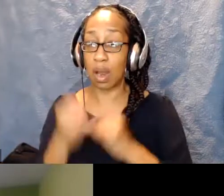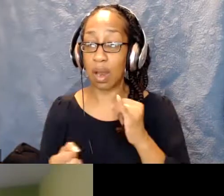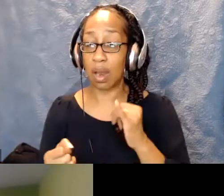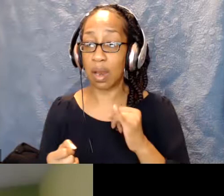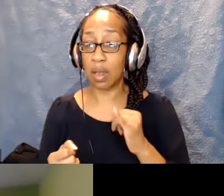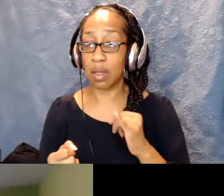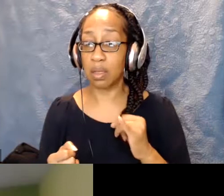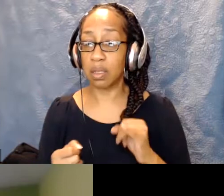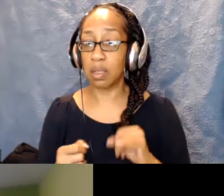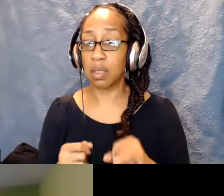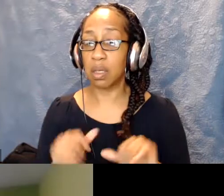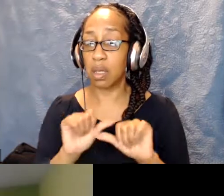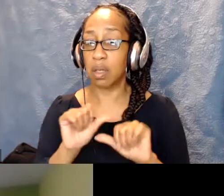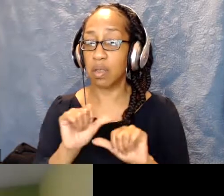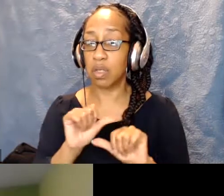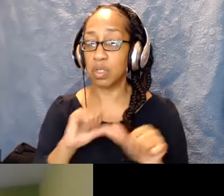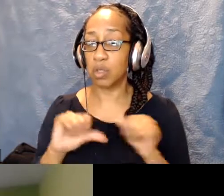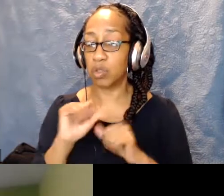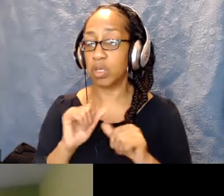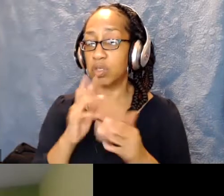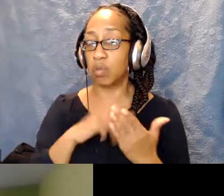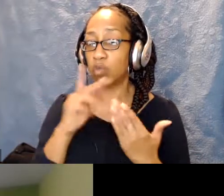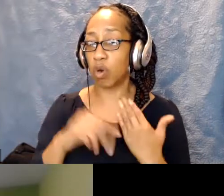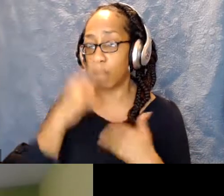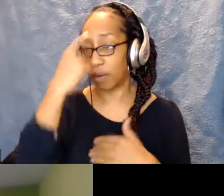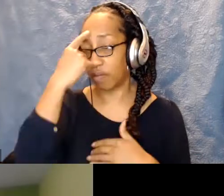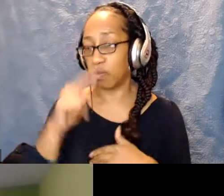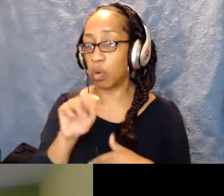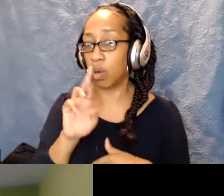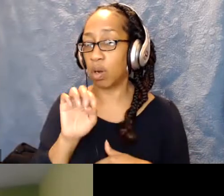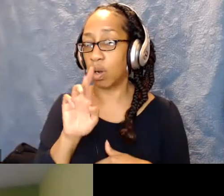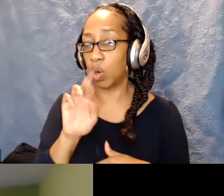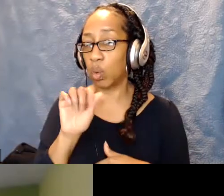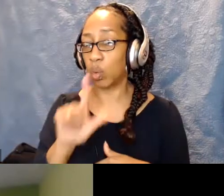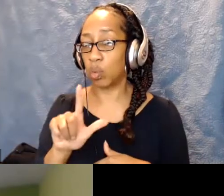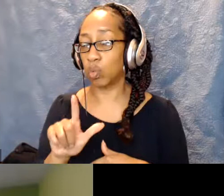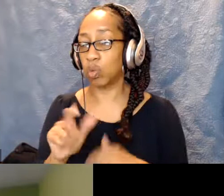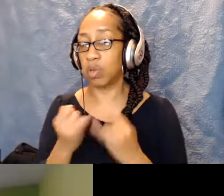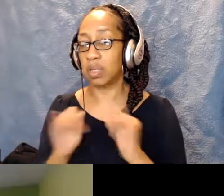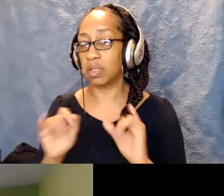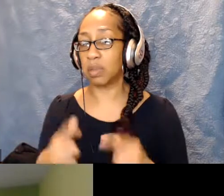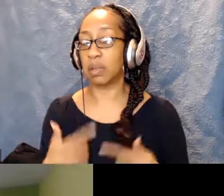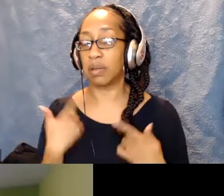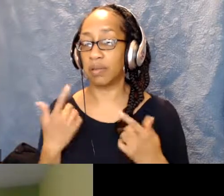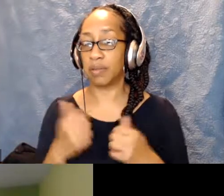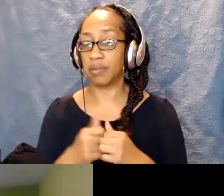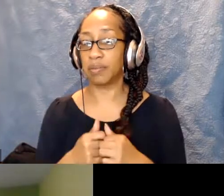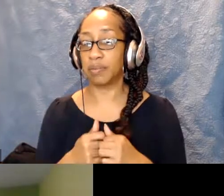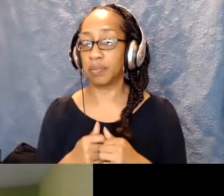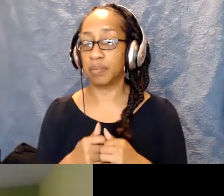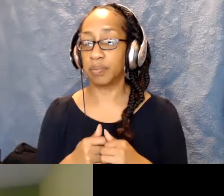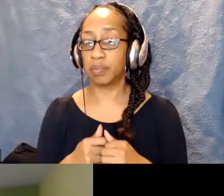with the Association of Programs for Rural Independent Living, or APRIL. I have to admit, engaged in this